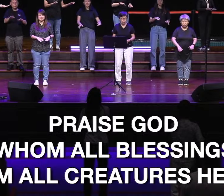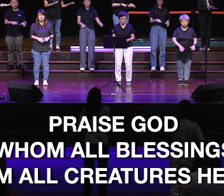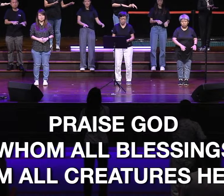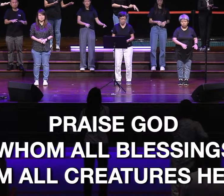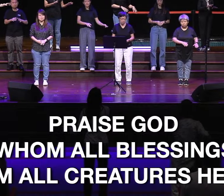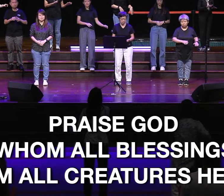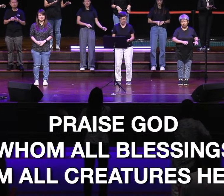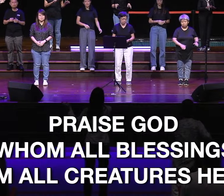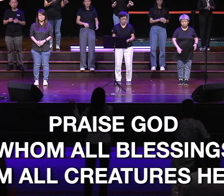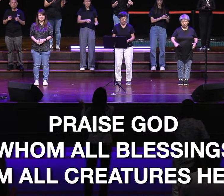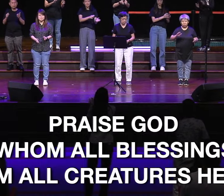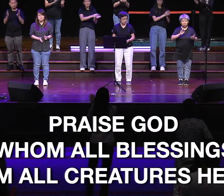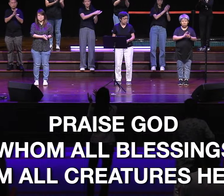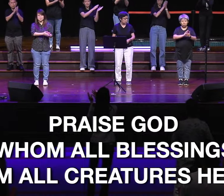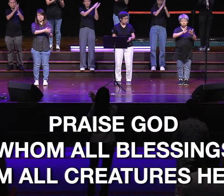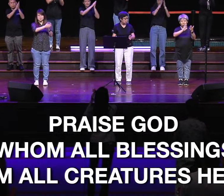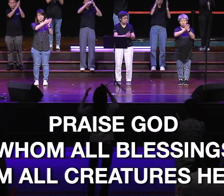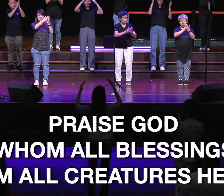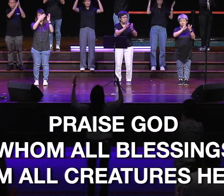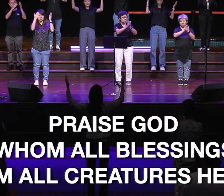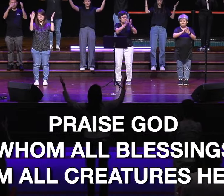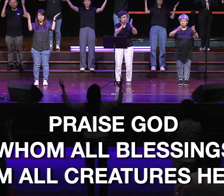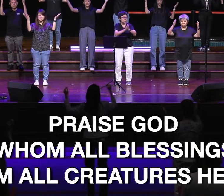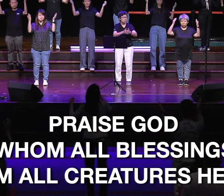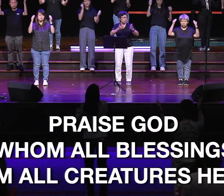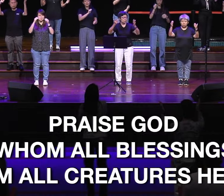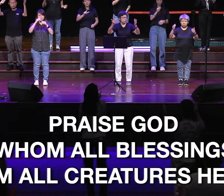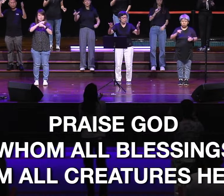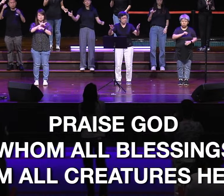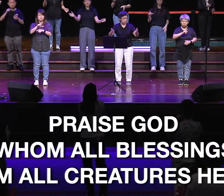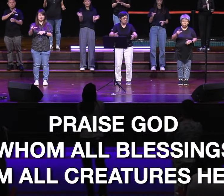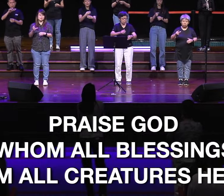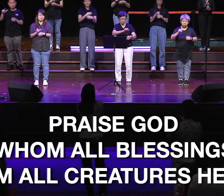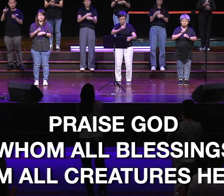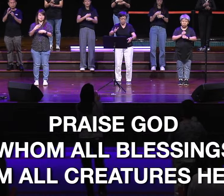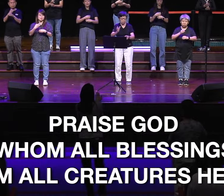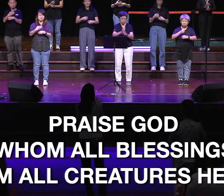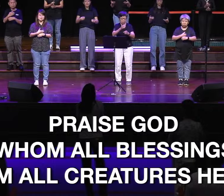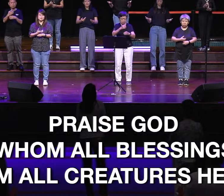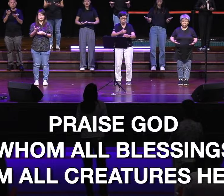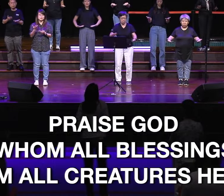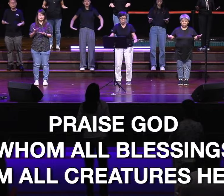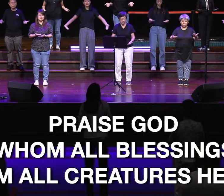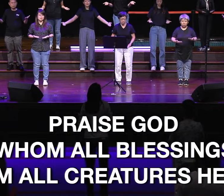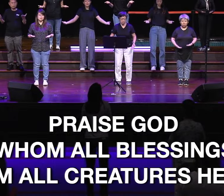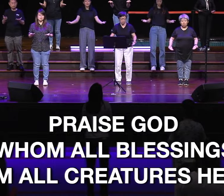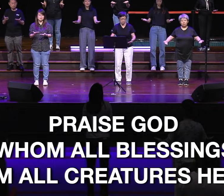flow. Praise Him, all creatures here